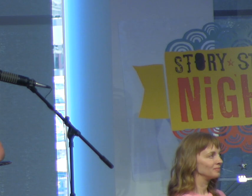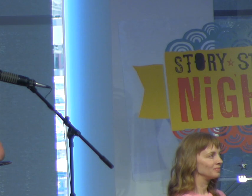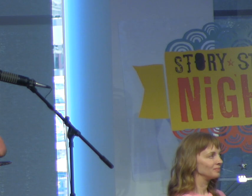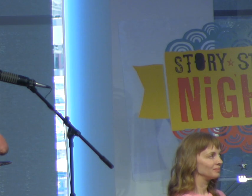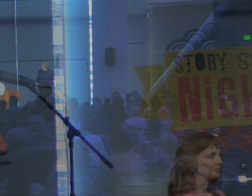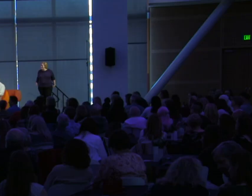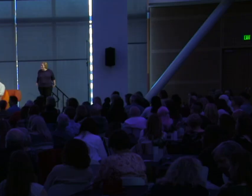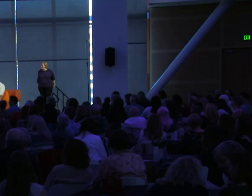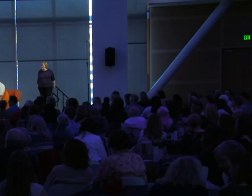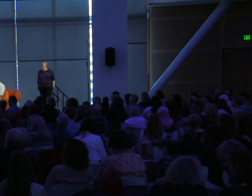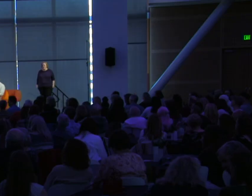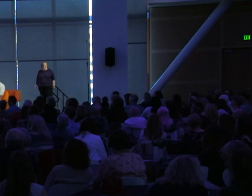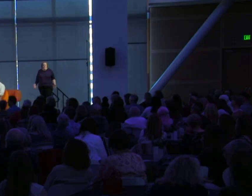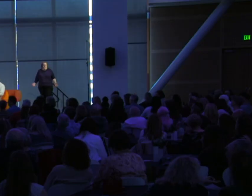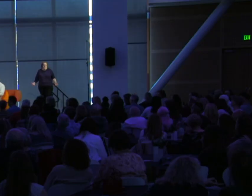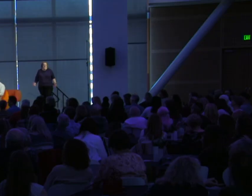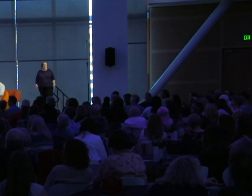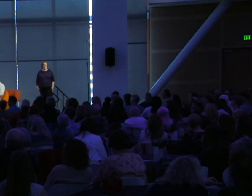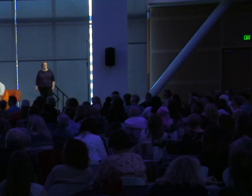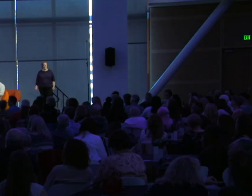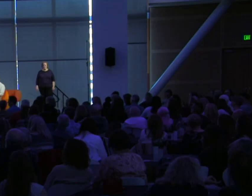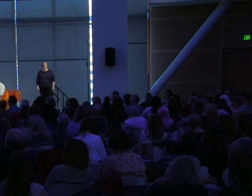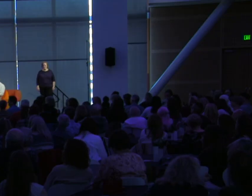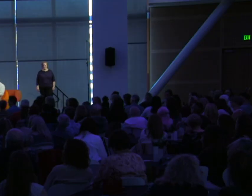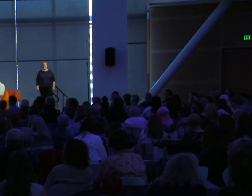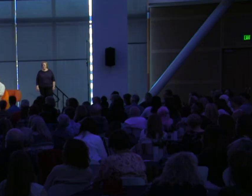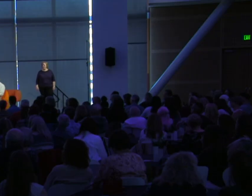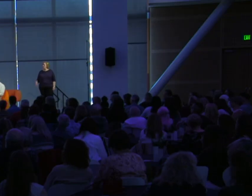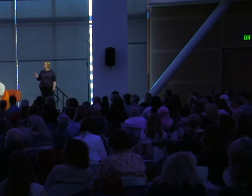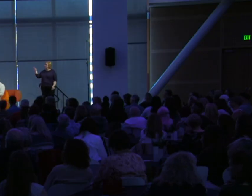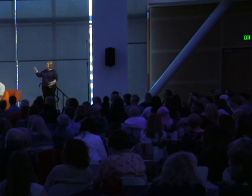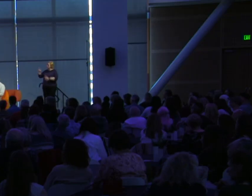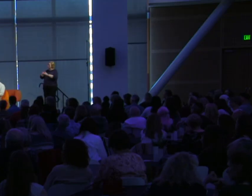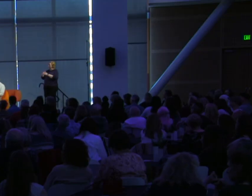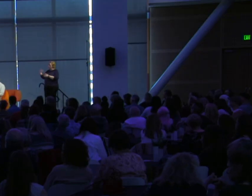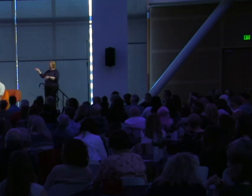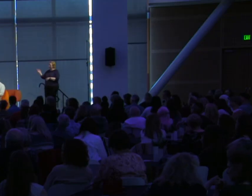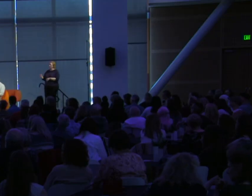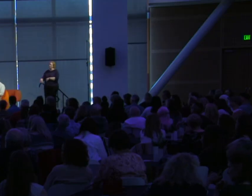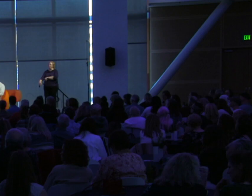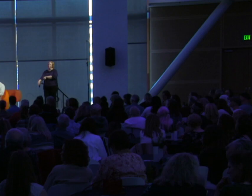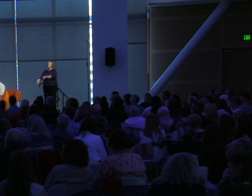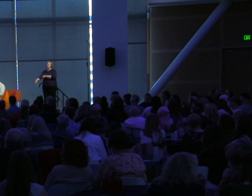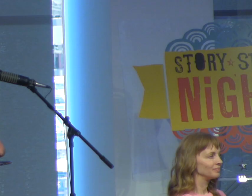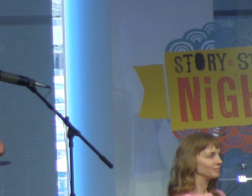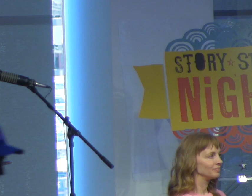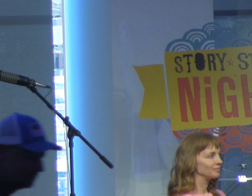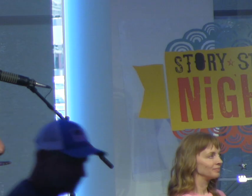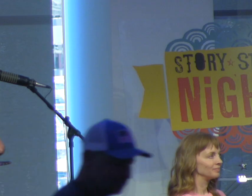So, here we go. I'll let you start. Yeah.